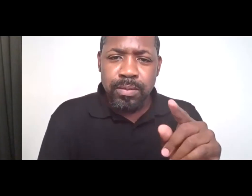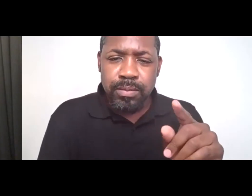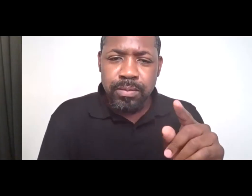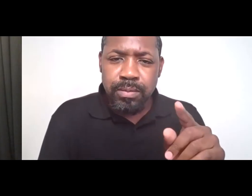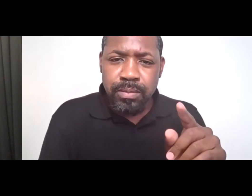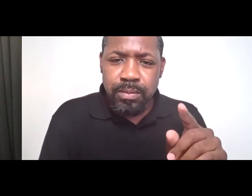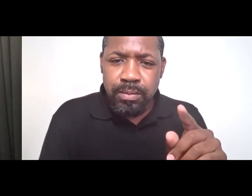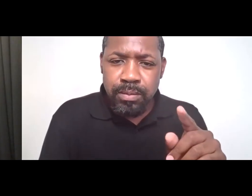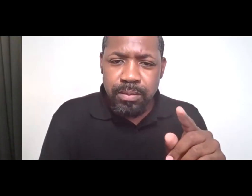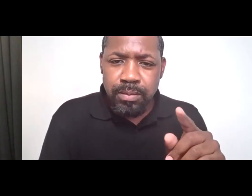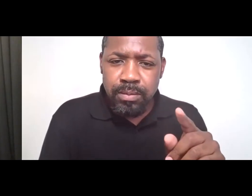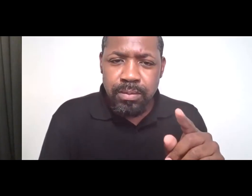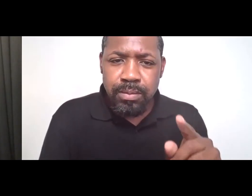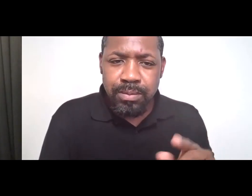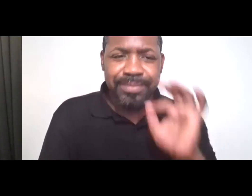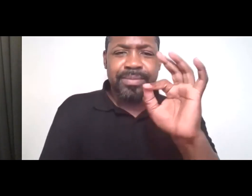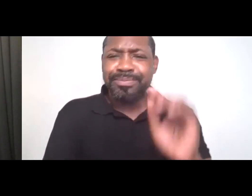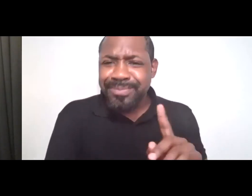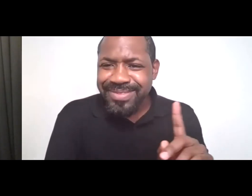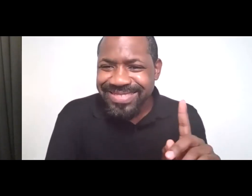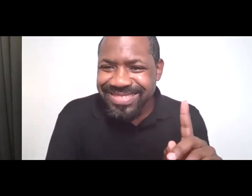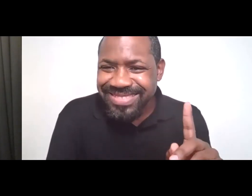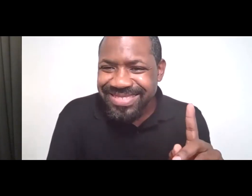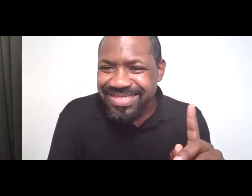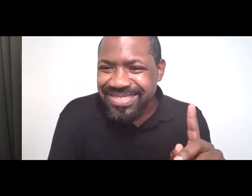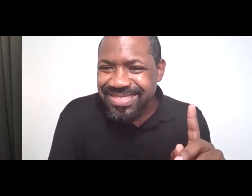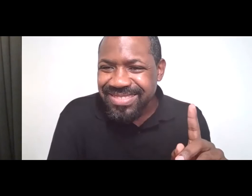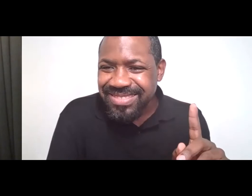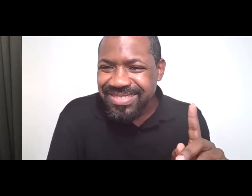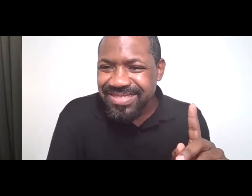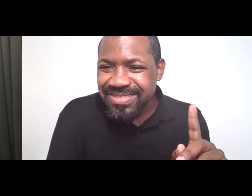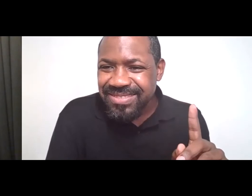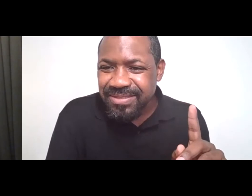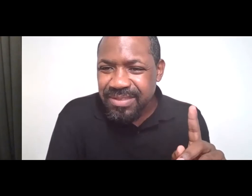I see.